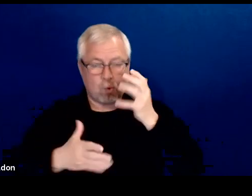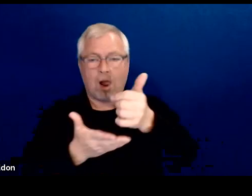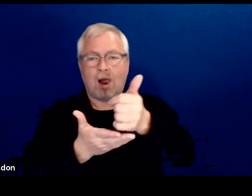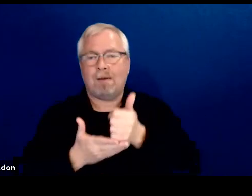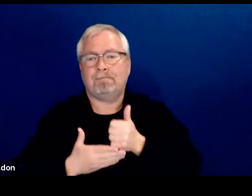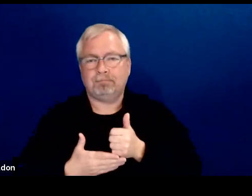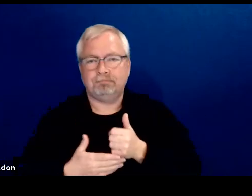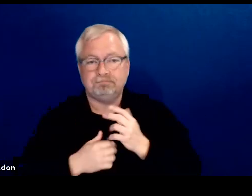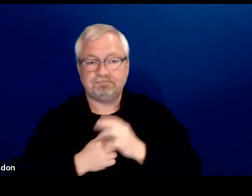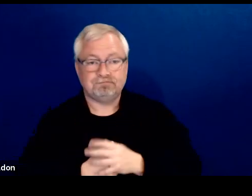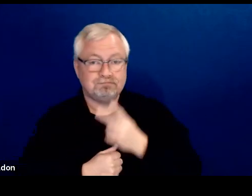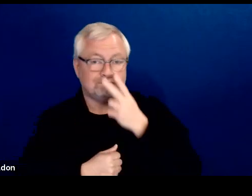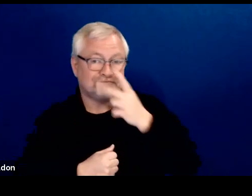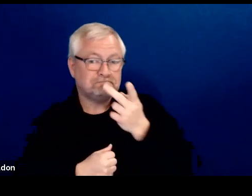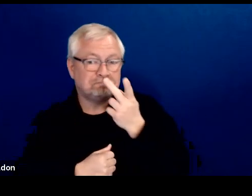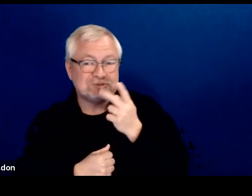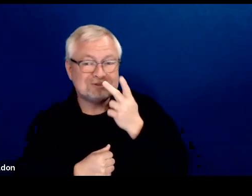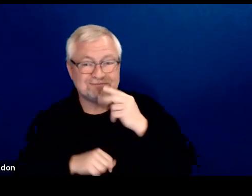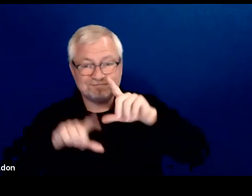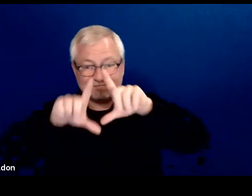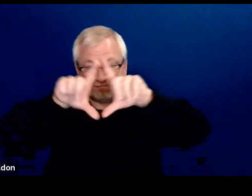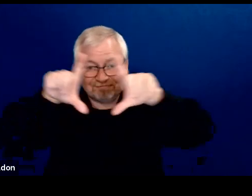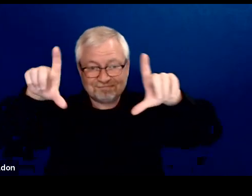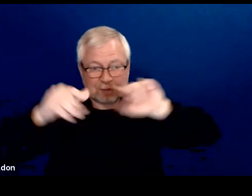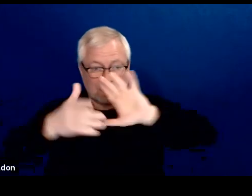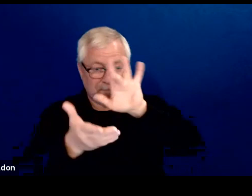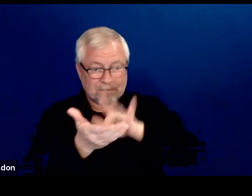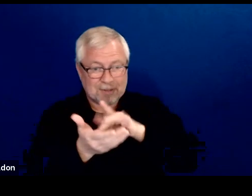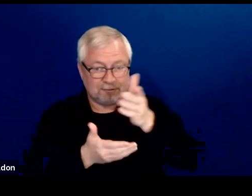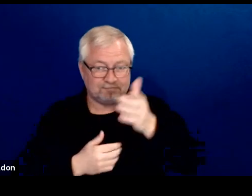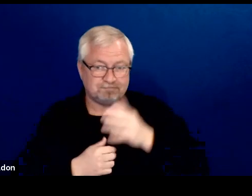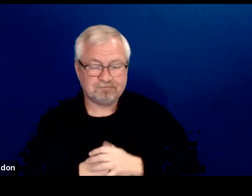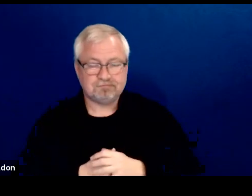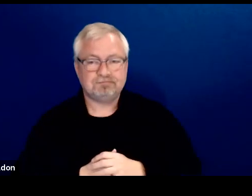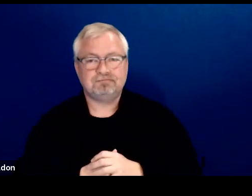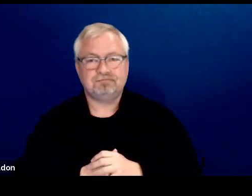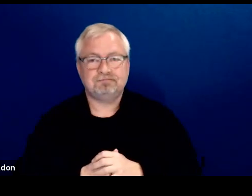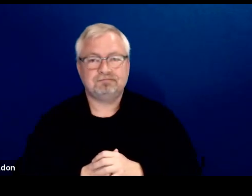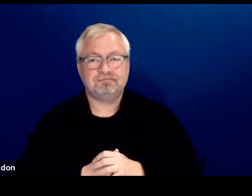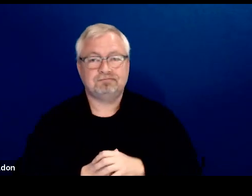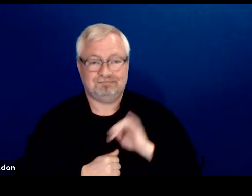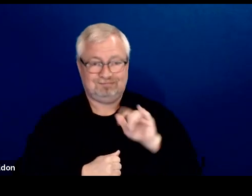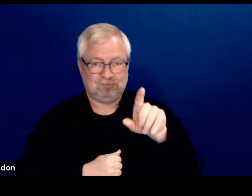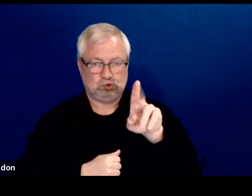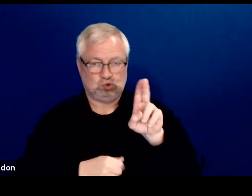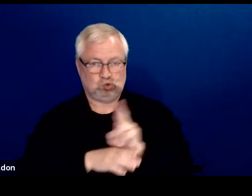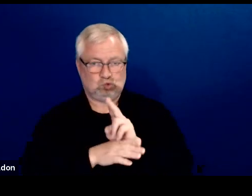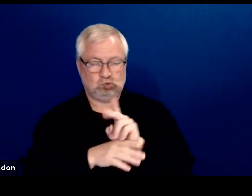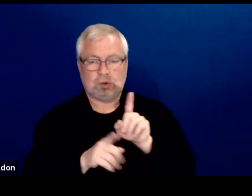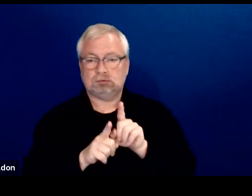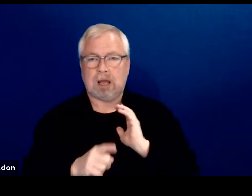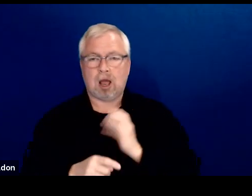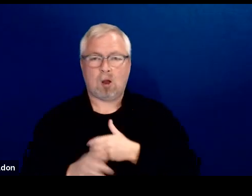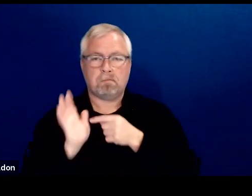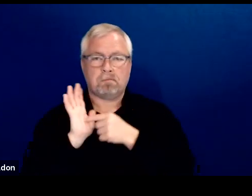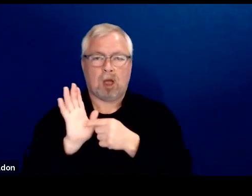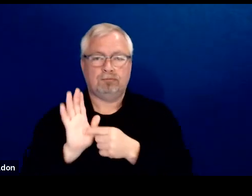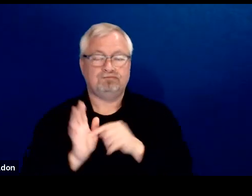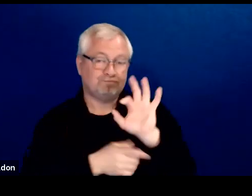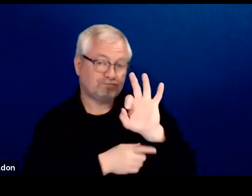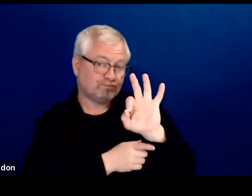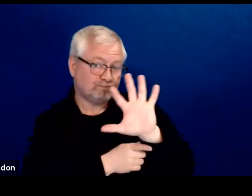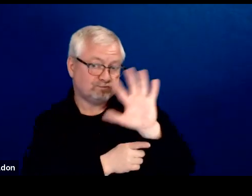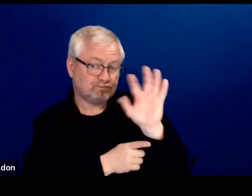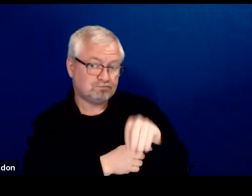see in the middle, using the modeling that we have with a 95% confidence interval, this is the spread